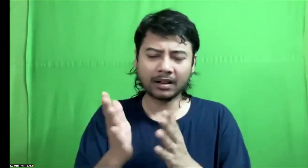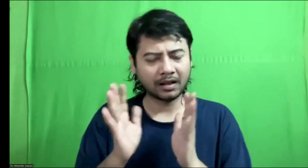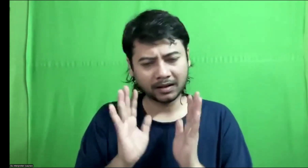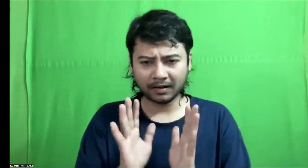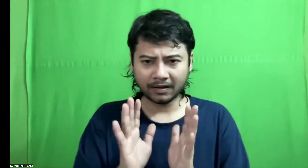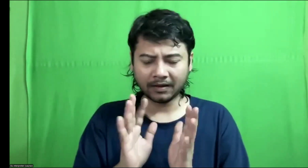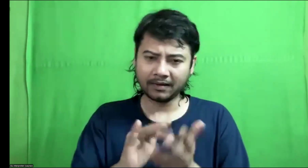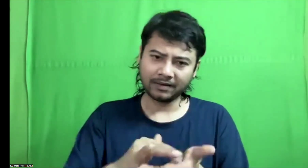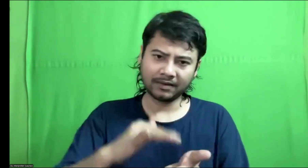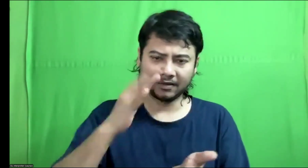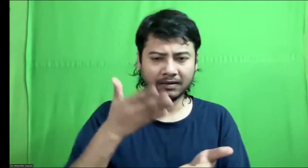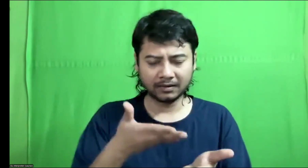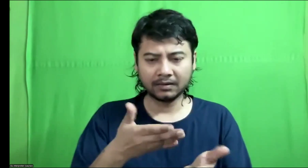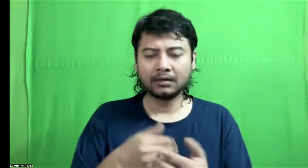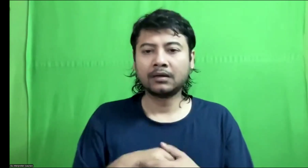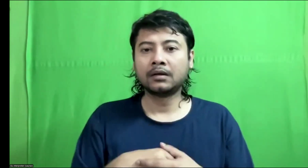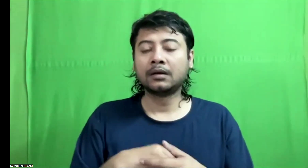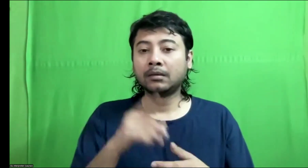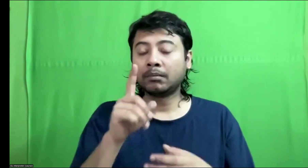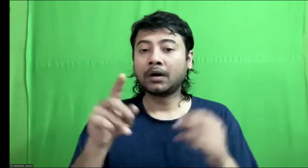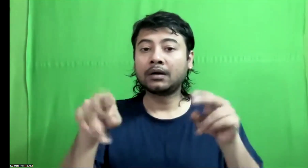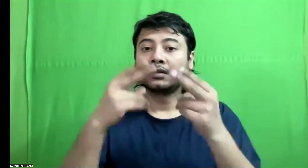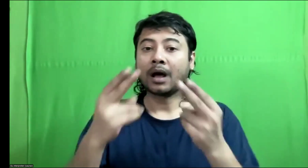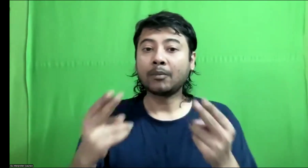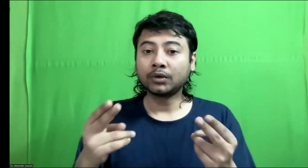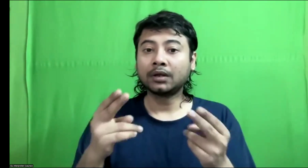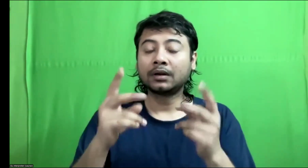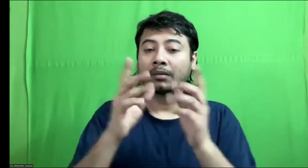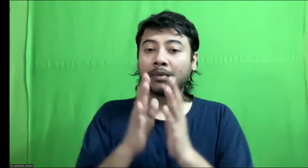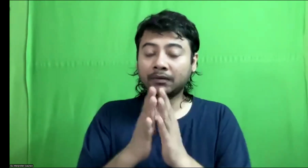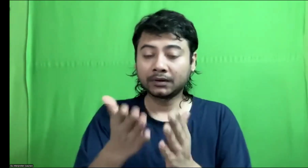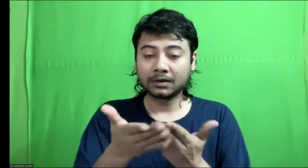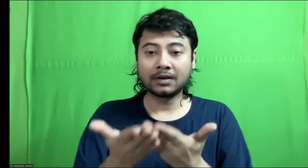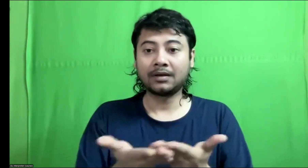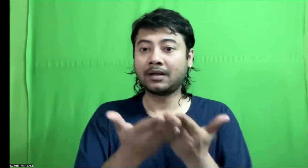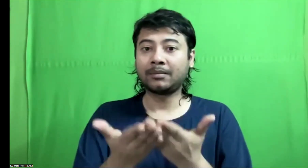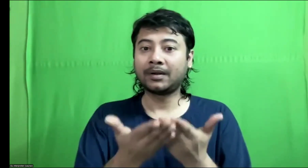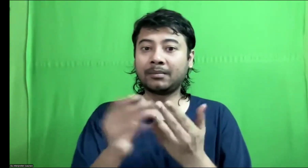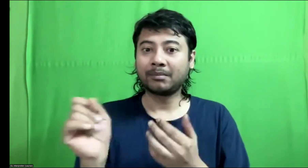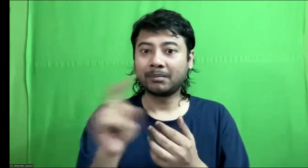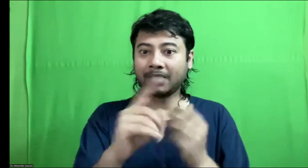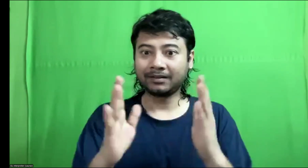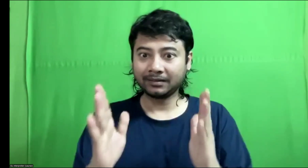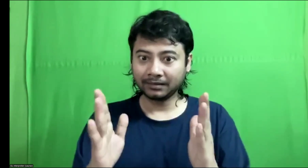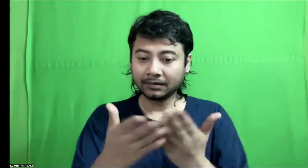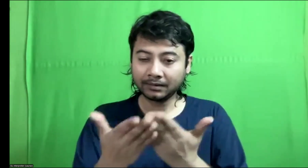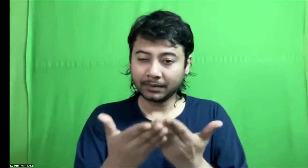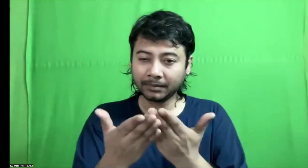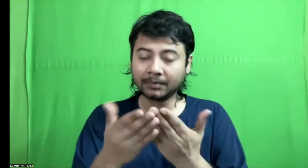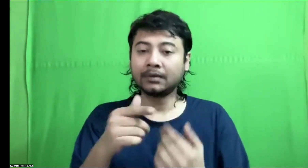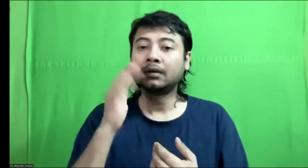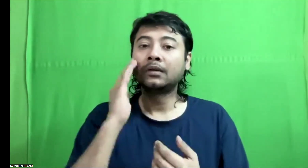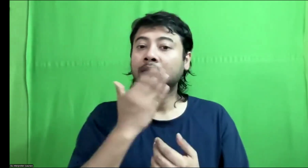But if you offer this ghee lamp to Lord Damodar in this month, then all those sins are removed.